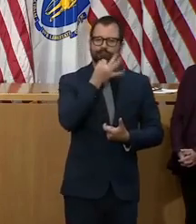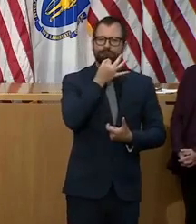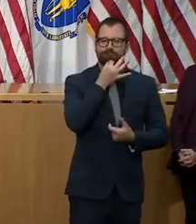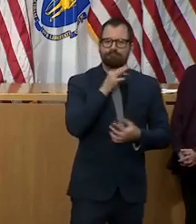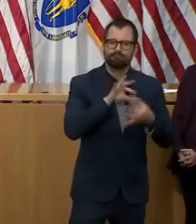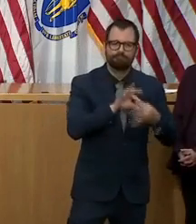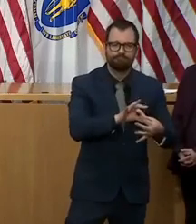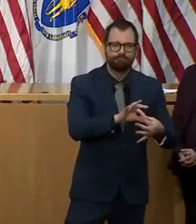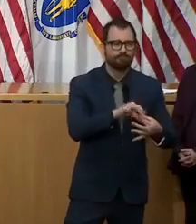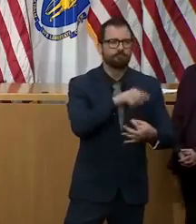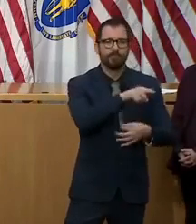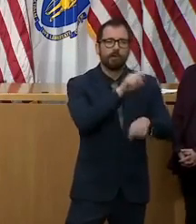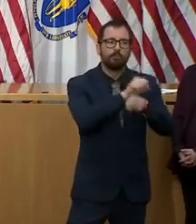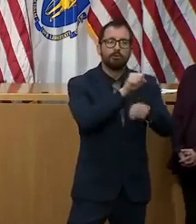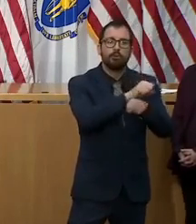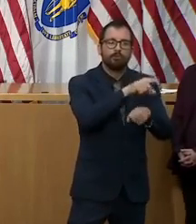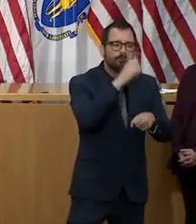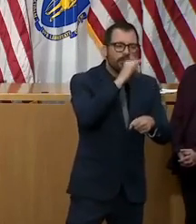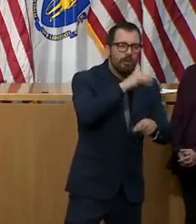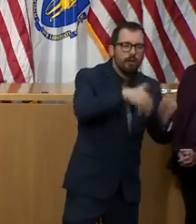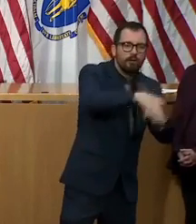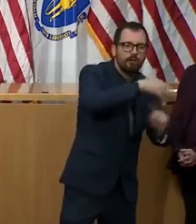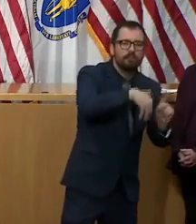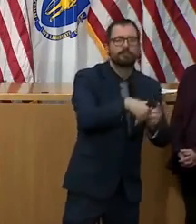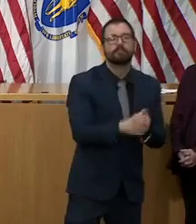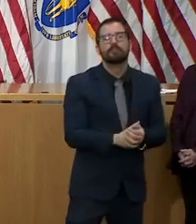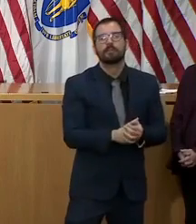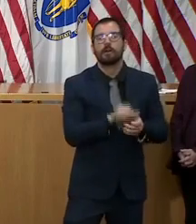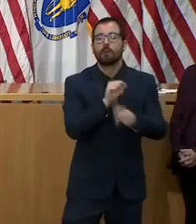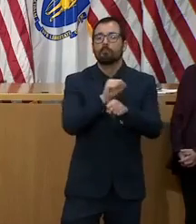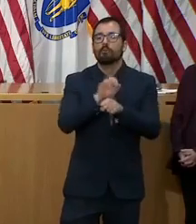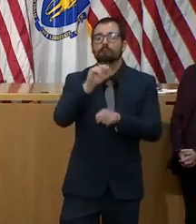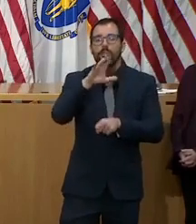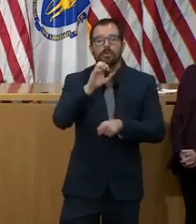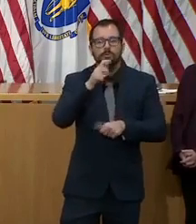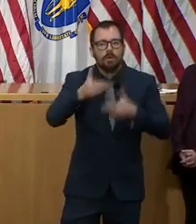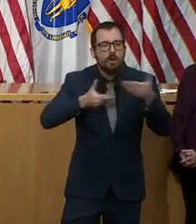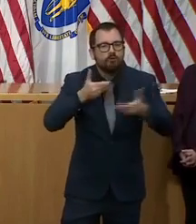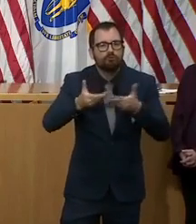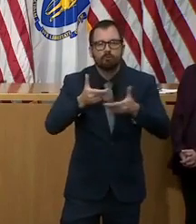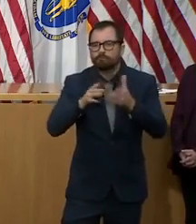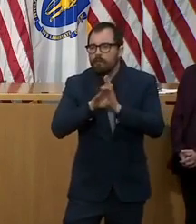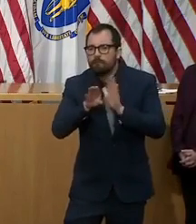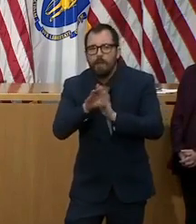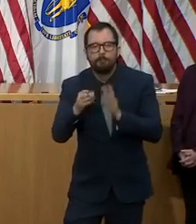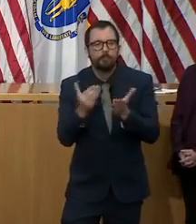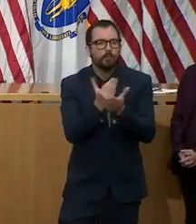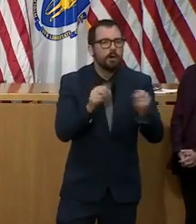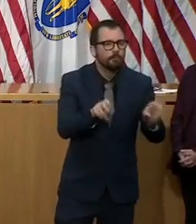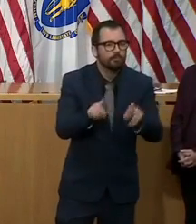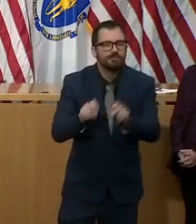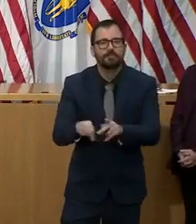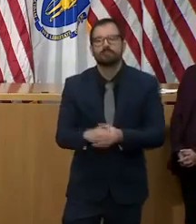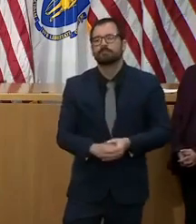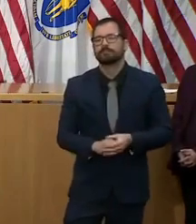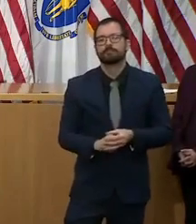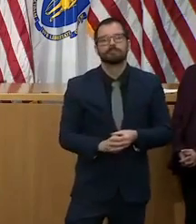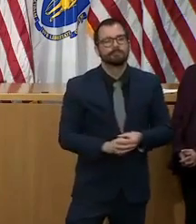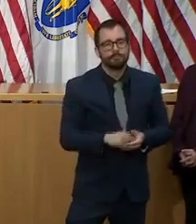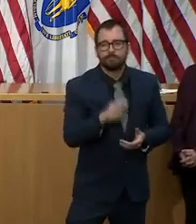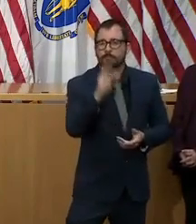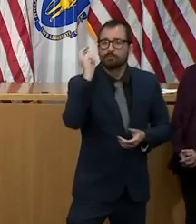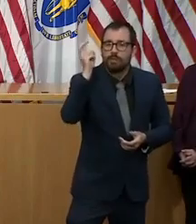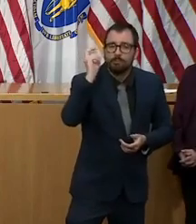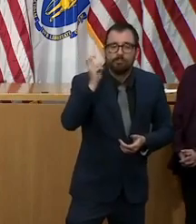areas like financial markets, education, local governance, manufacturing, and transportation. The board will tap into